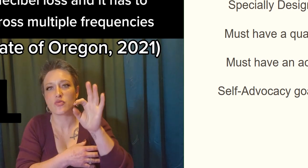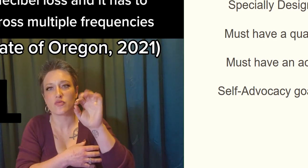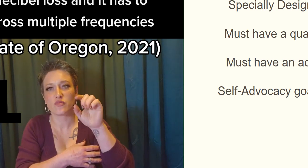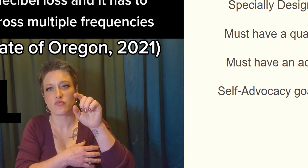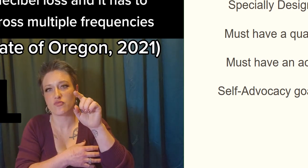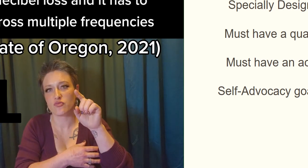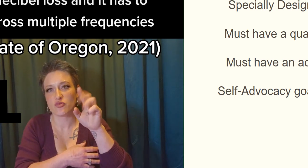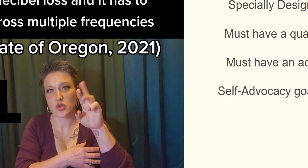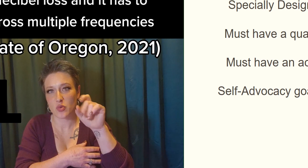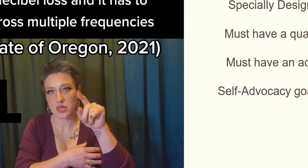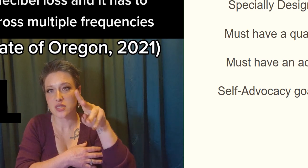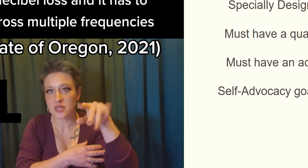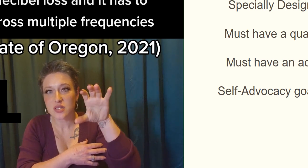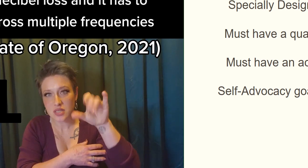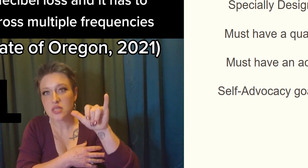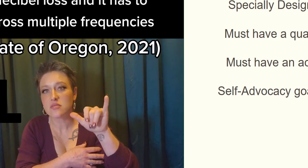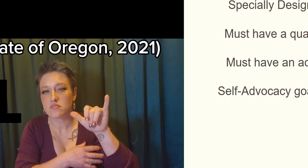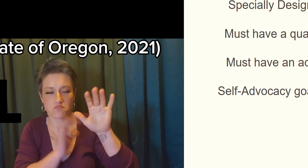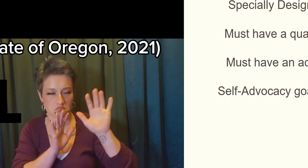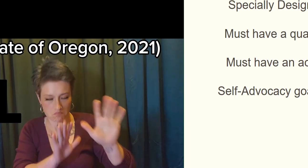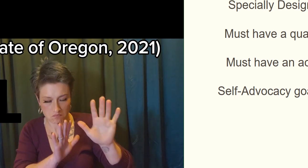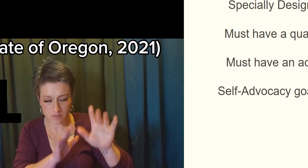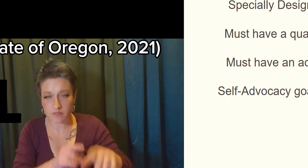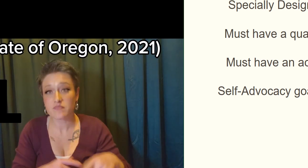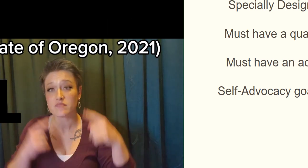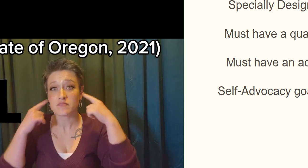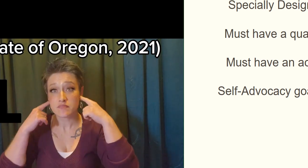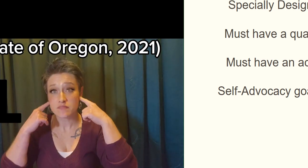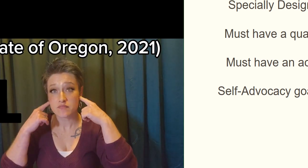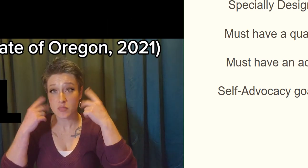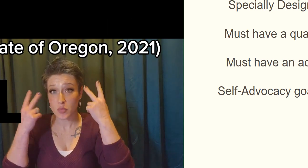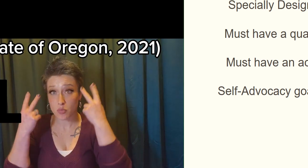cross multiple frequencies.